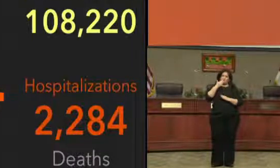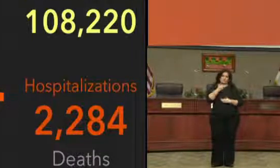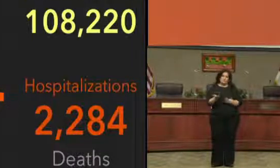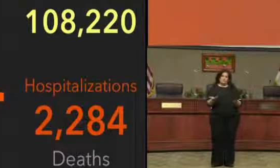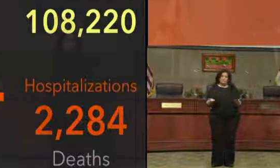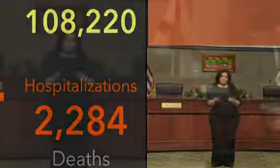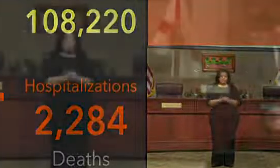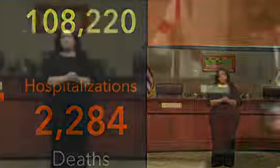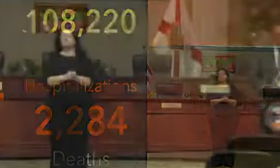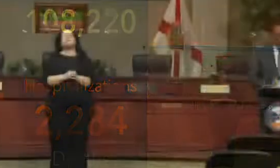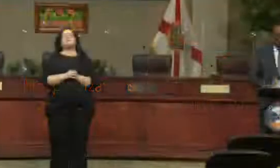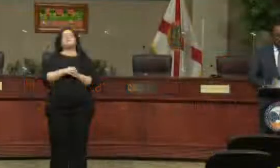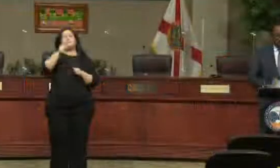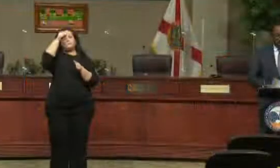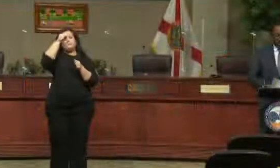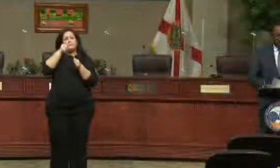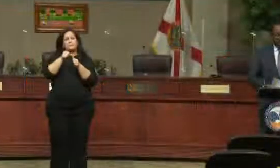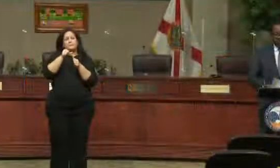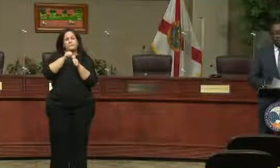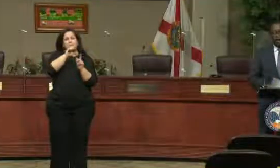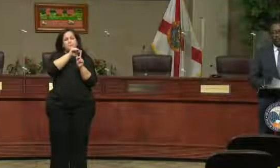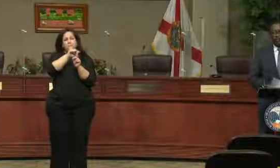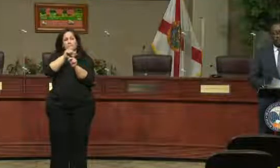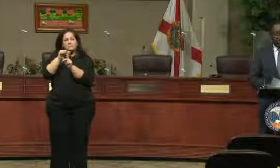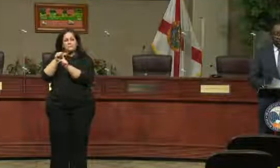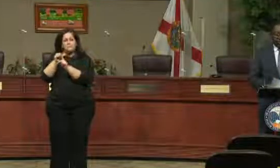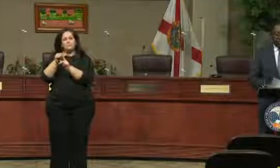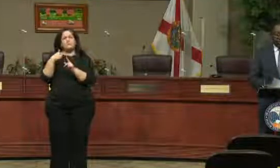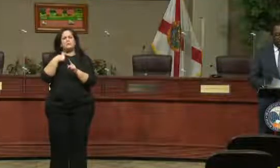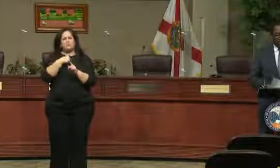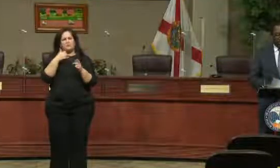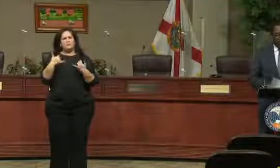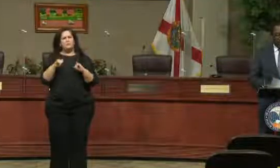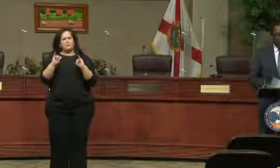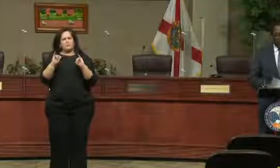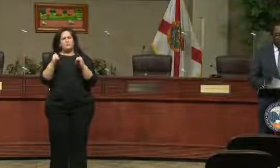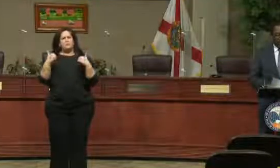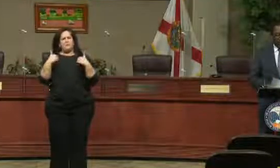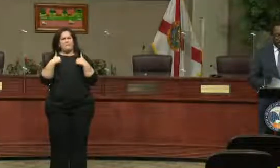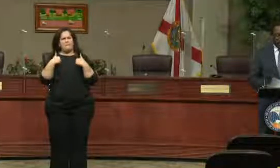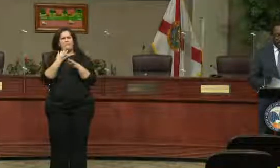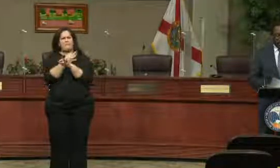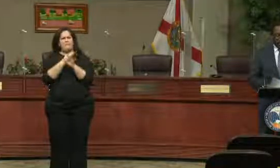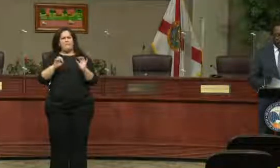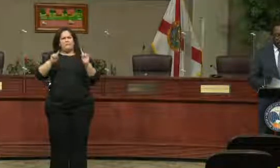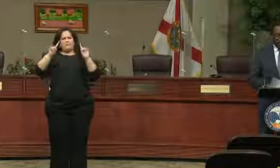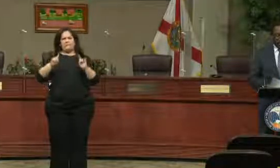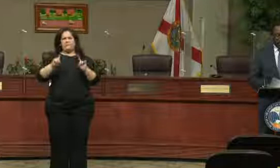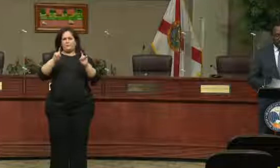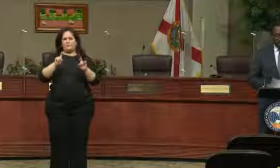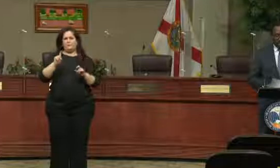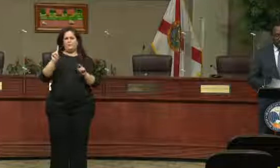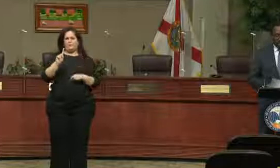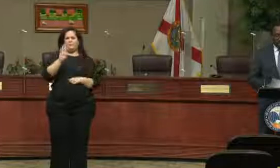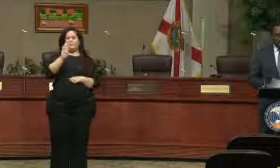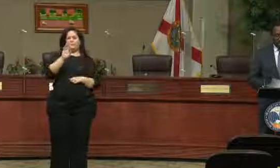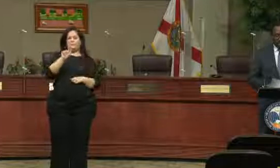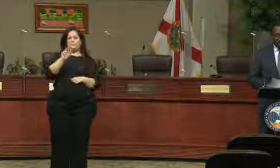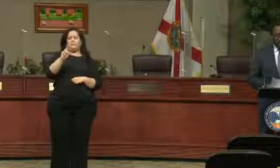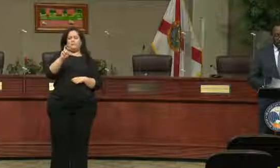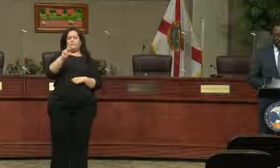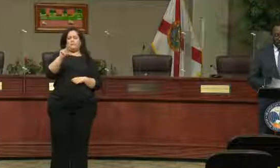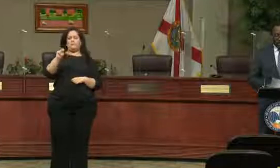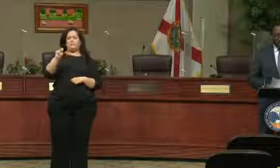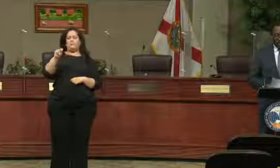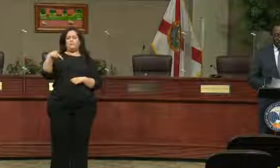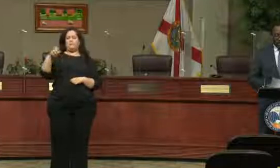as a reminder, we will continue to offer the free testing at Barnett Park through the 28th of